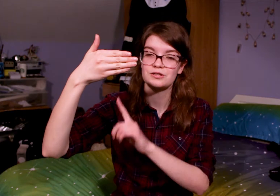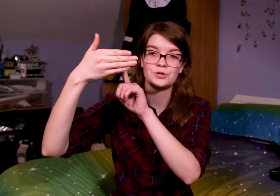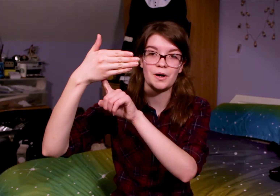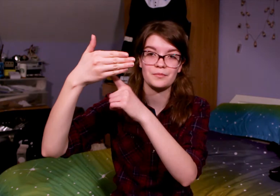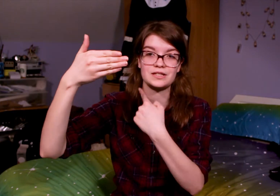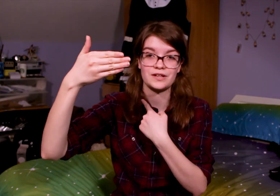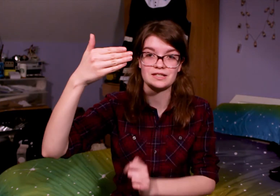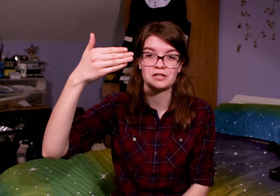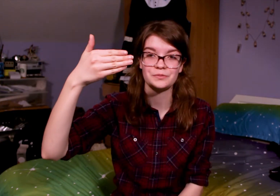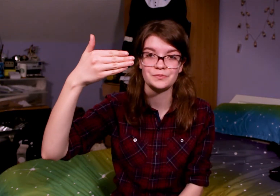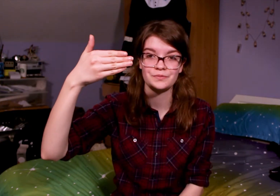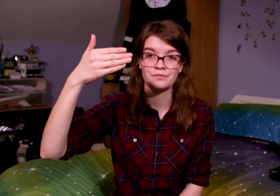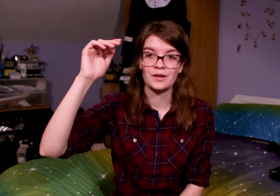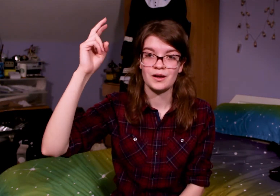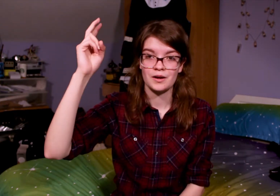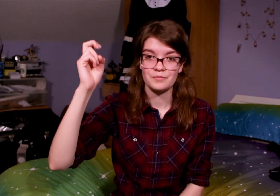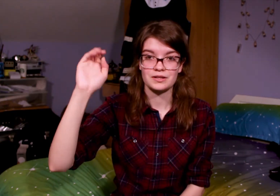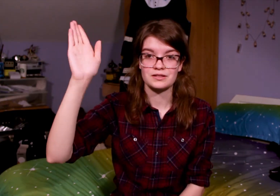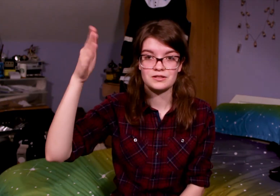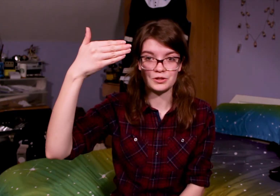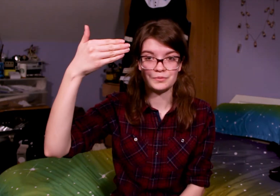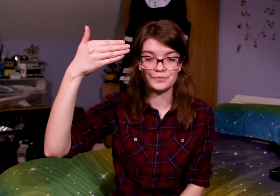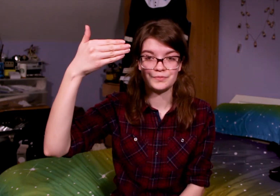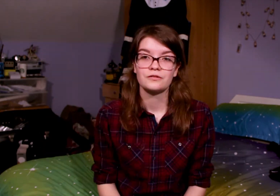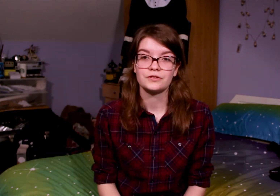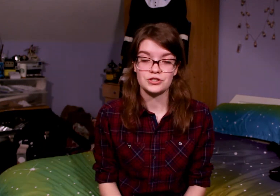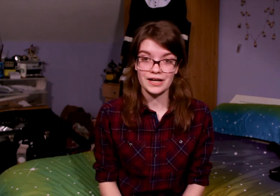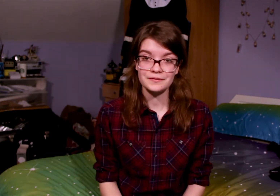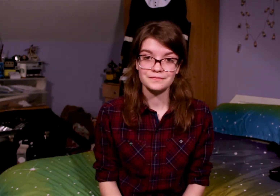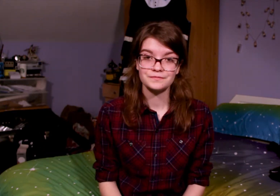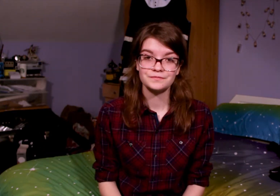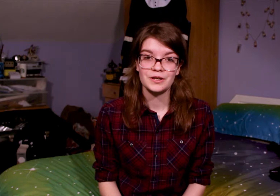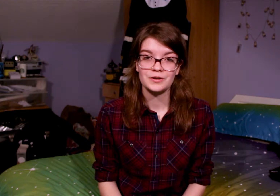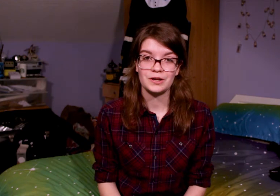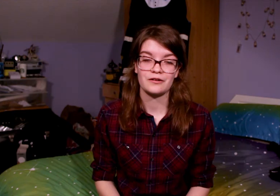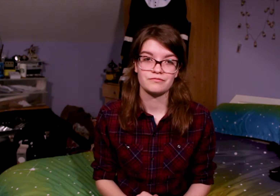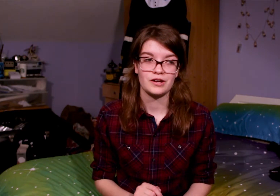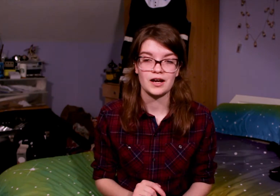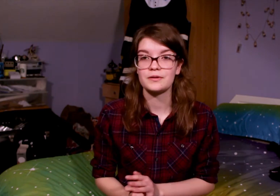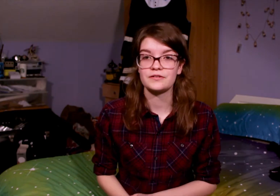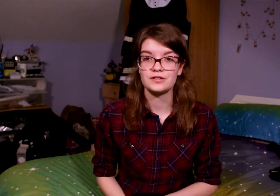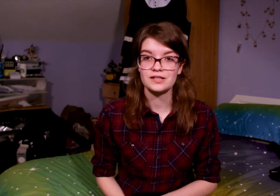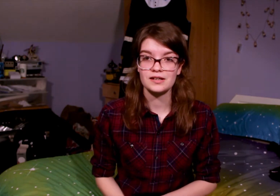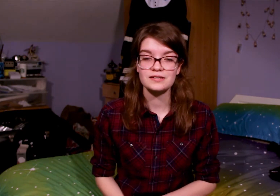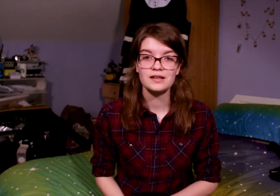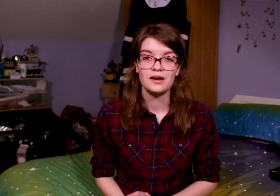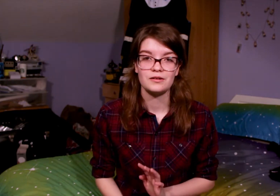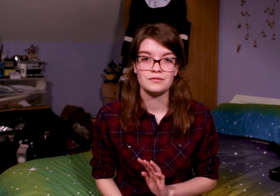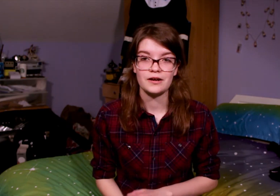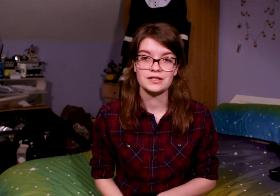your palm is facing you. Bus stop. For train, we have a couple of different signs.